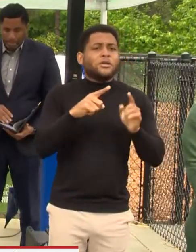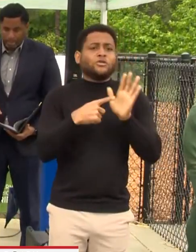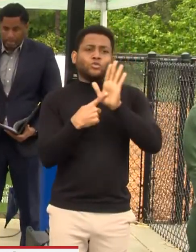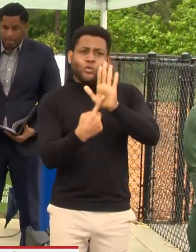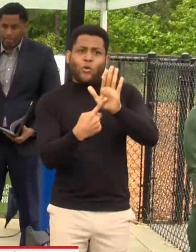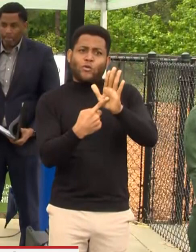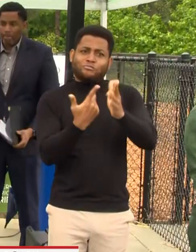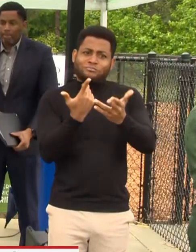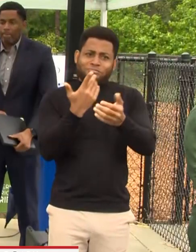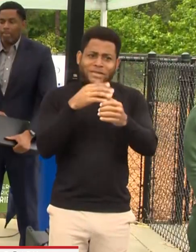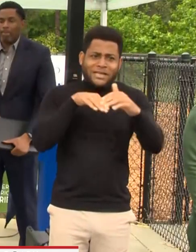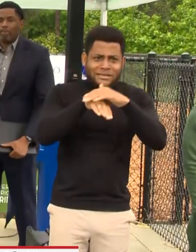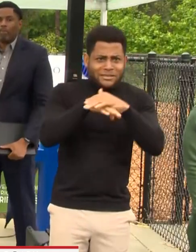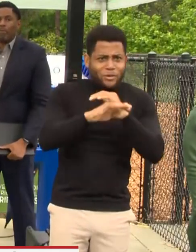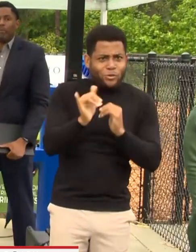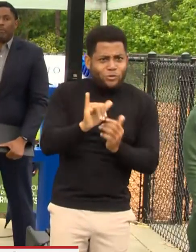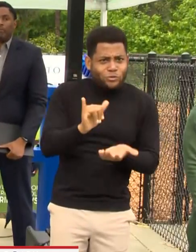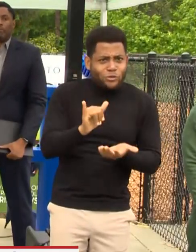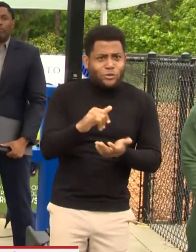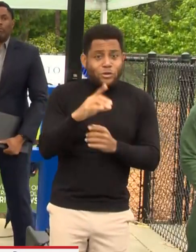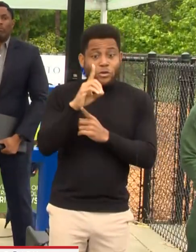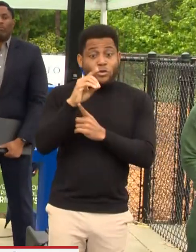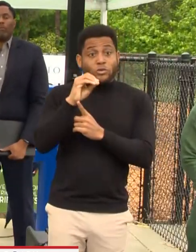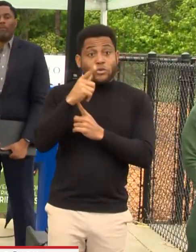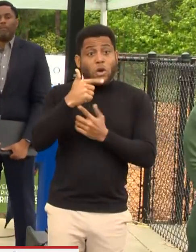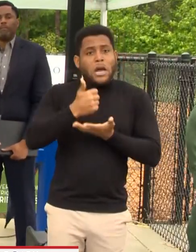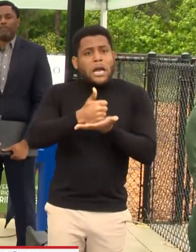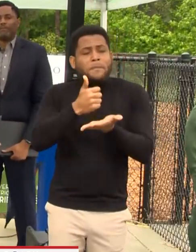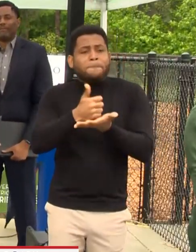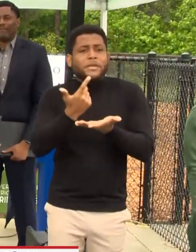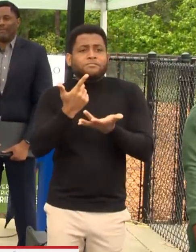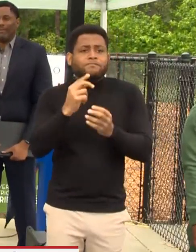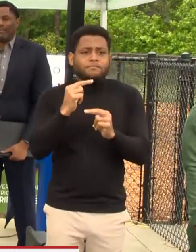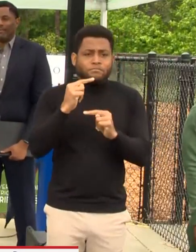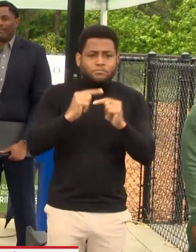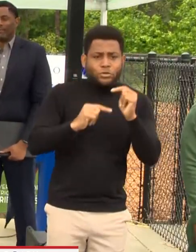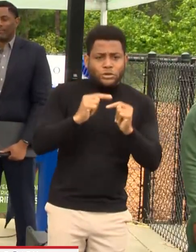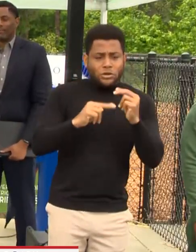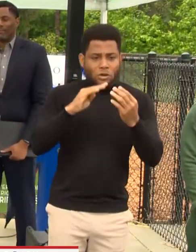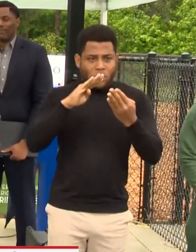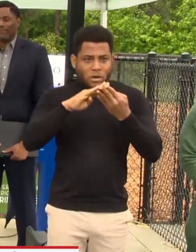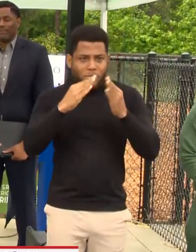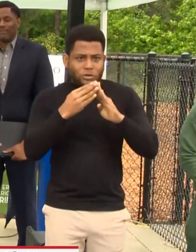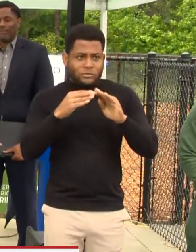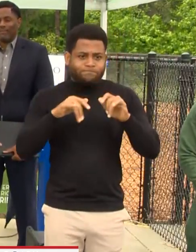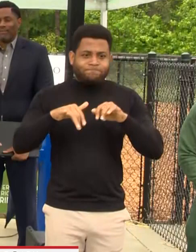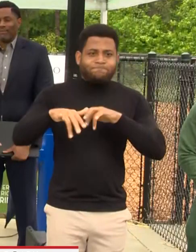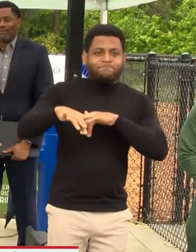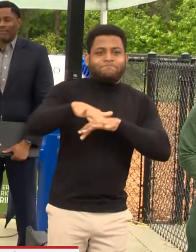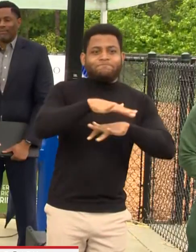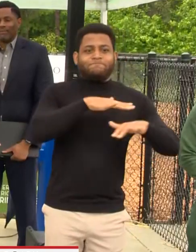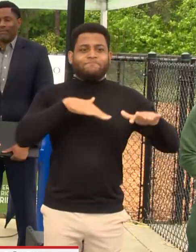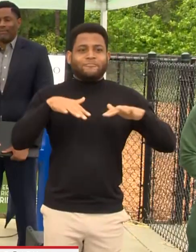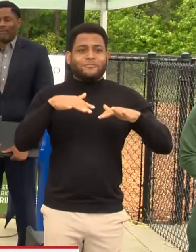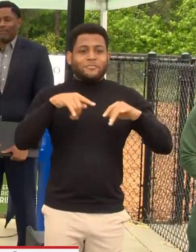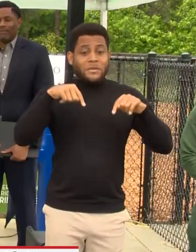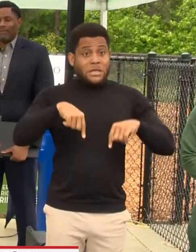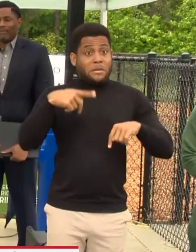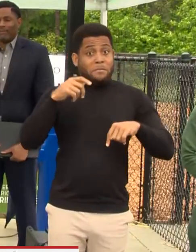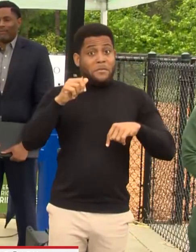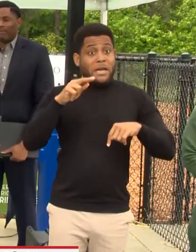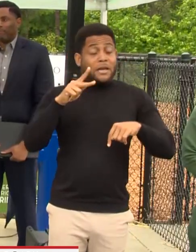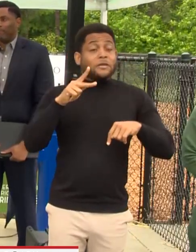that dogs help build community, and this park will be a catalyst for more